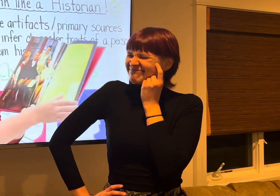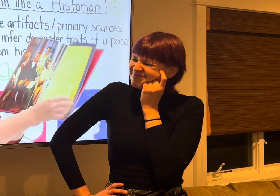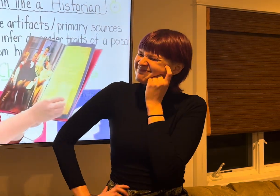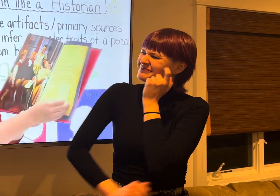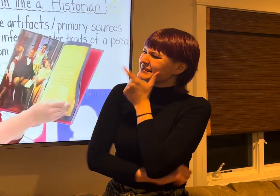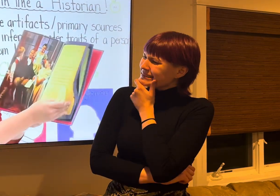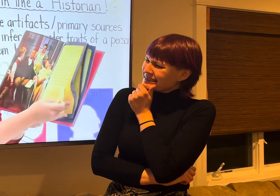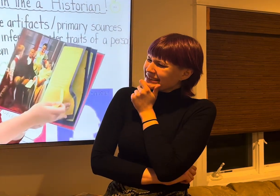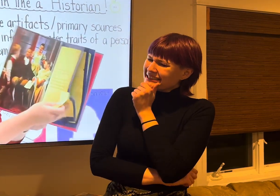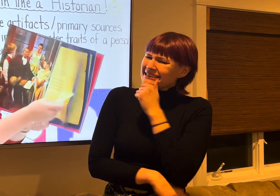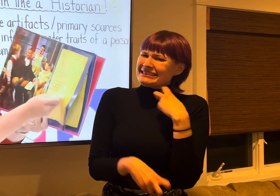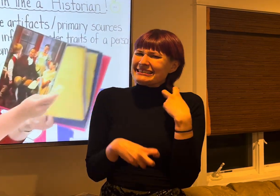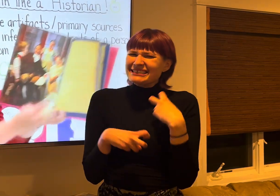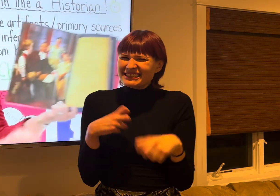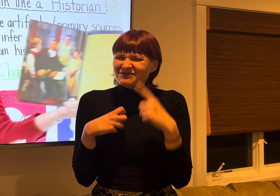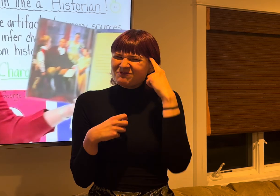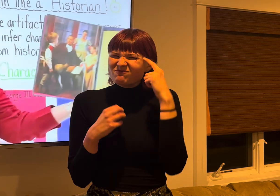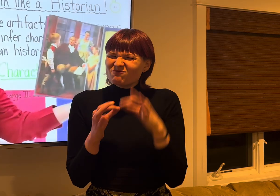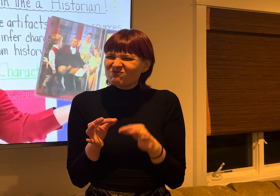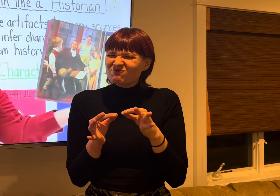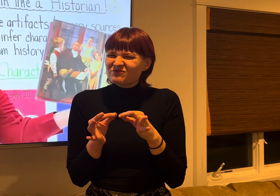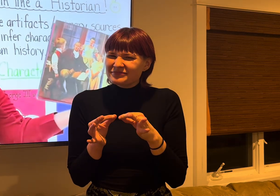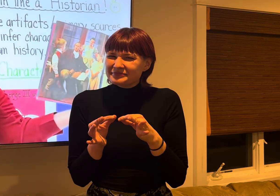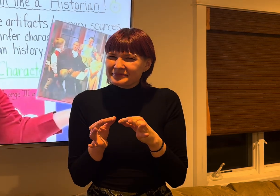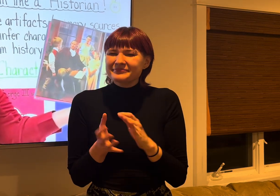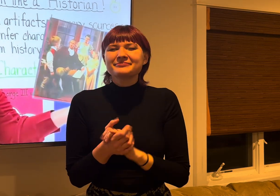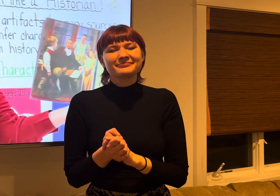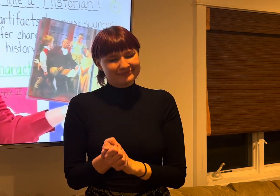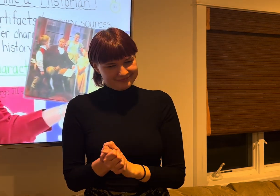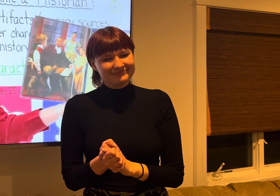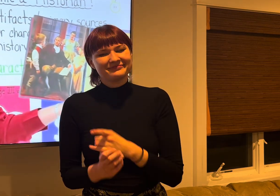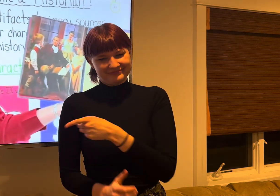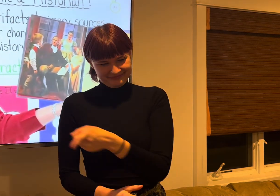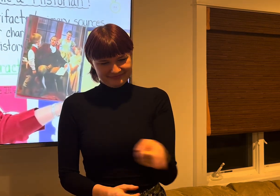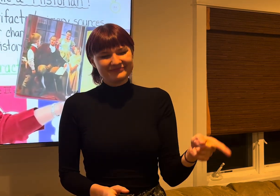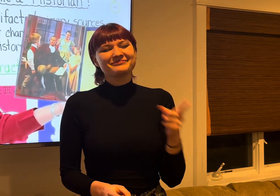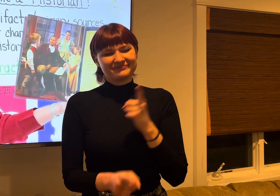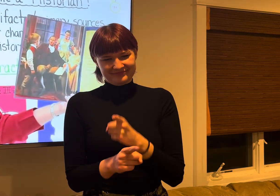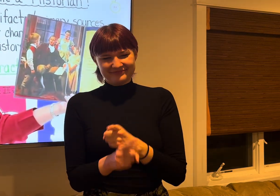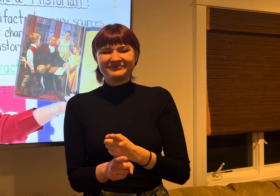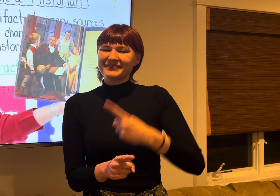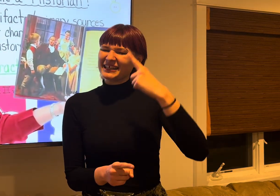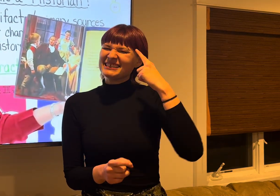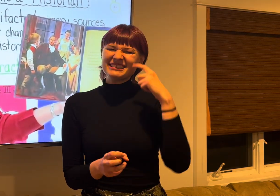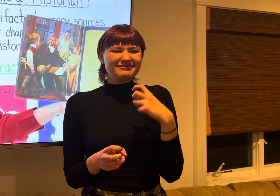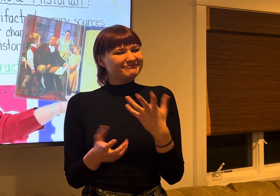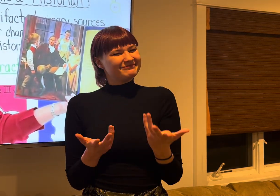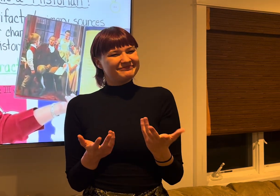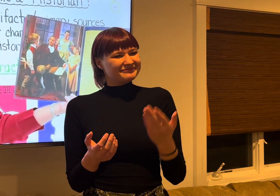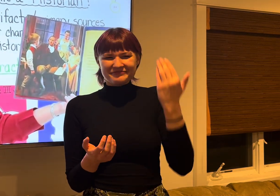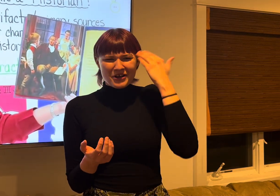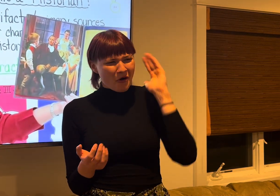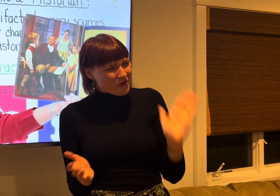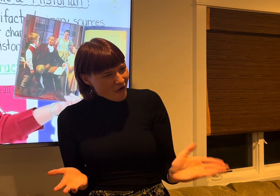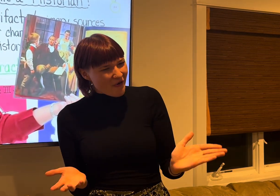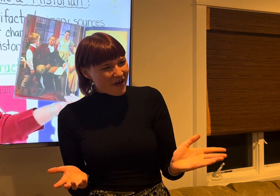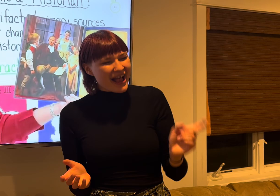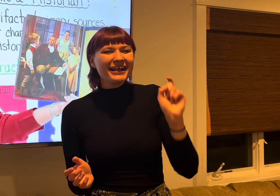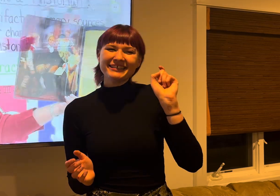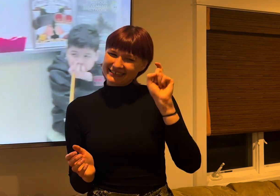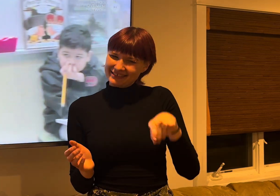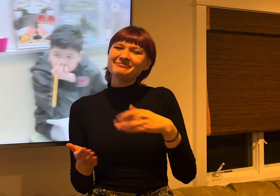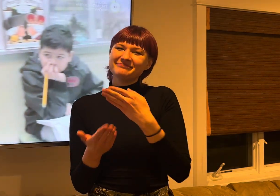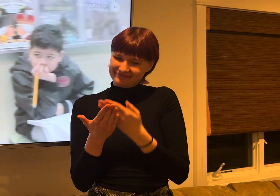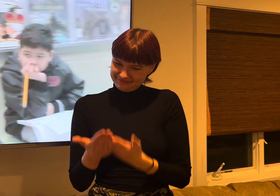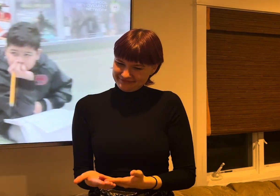figure it out. So, at age 27, I married Martha, a widow and mother of 2 children, Patsy and